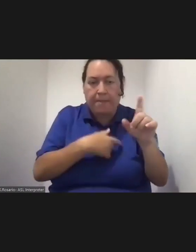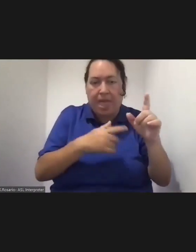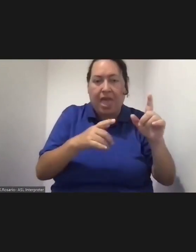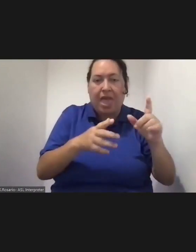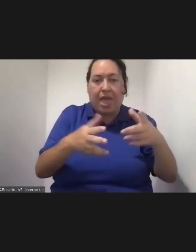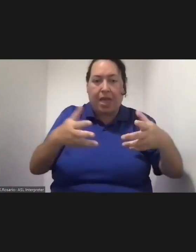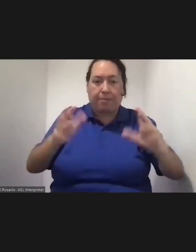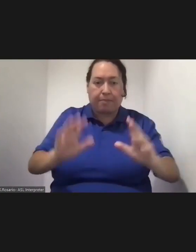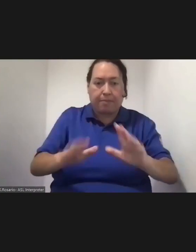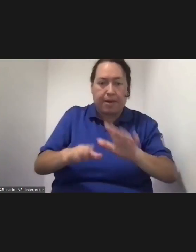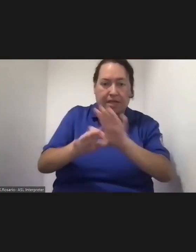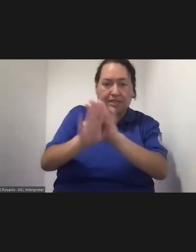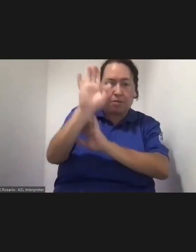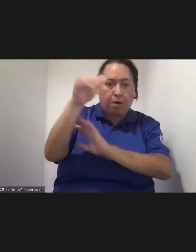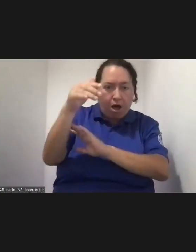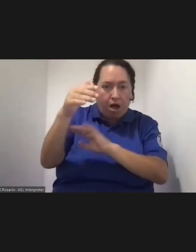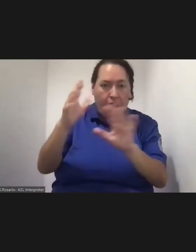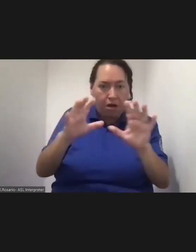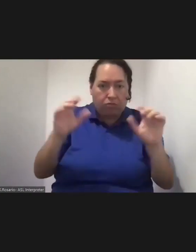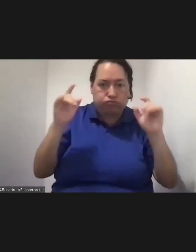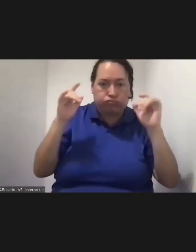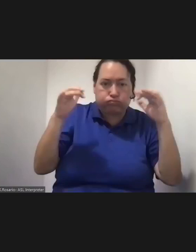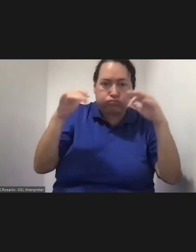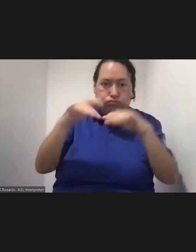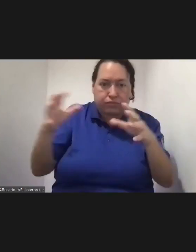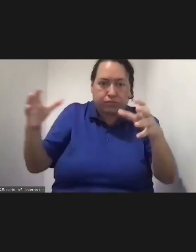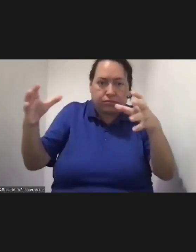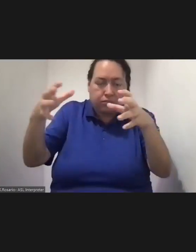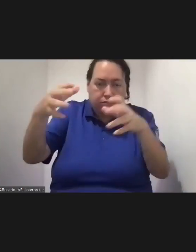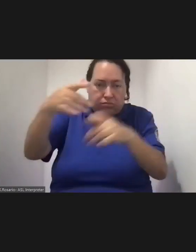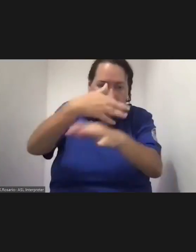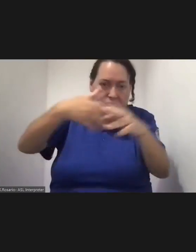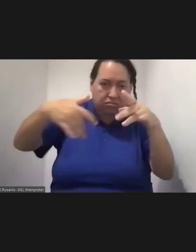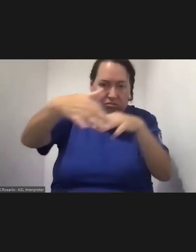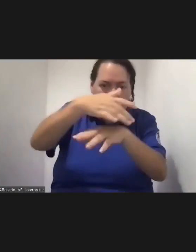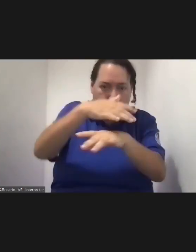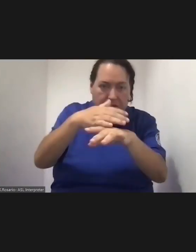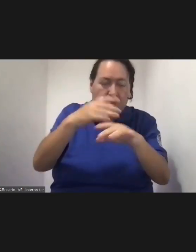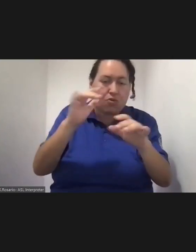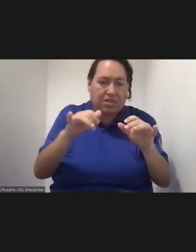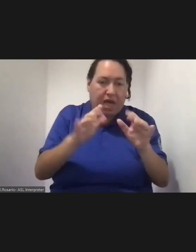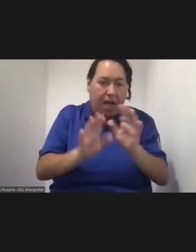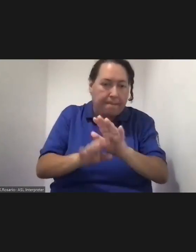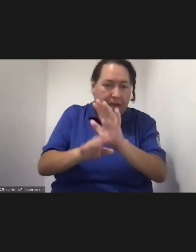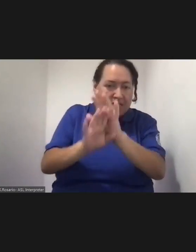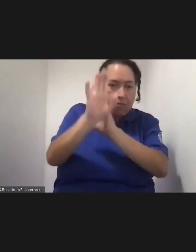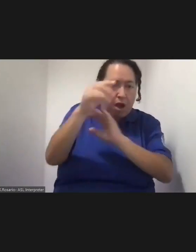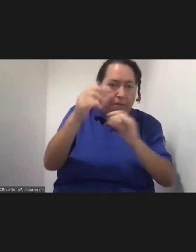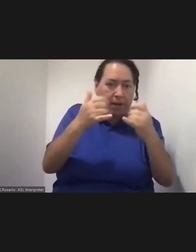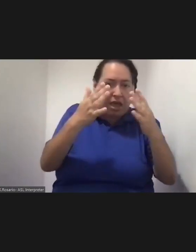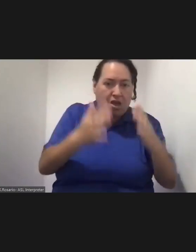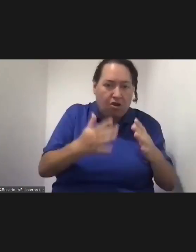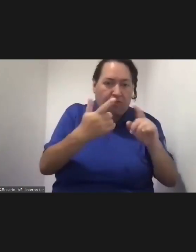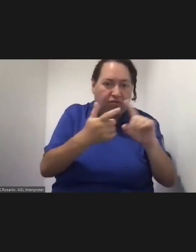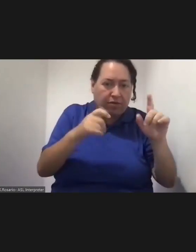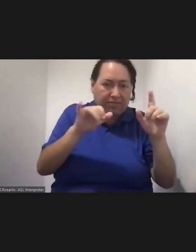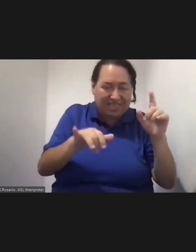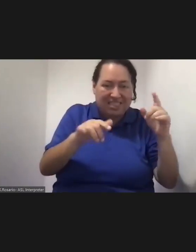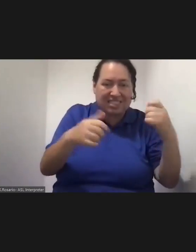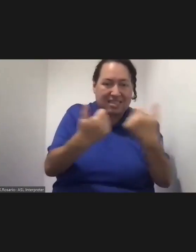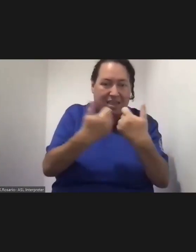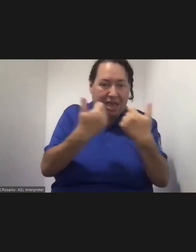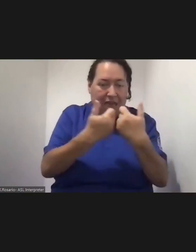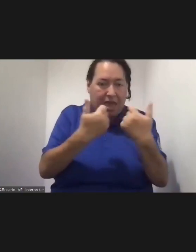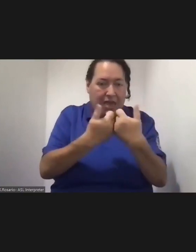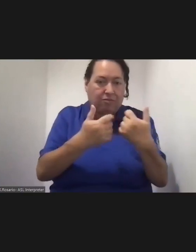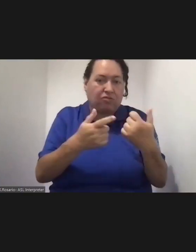at a personal residence. The events involved the basketball gathering, players from this game being a part of a